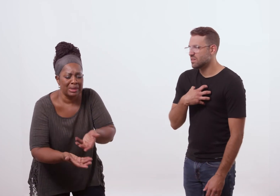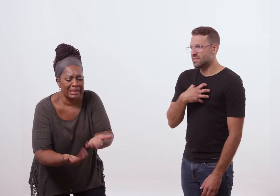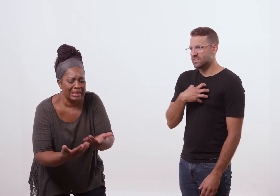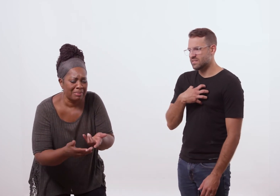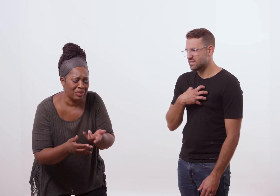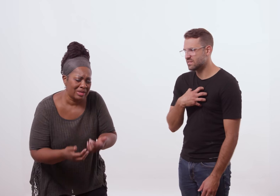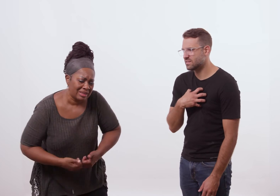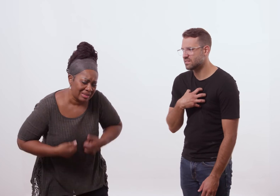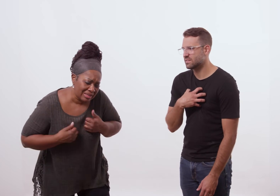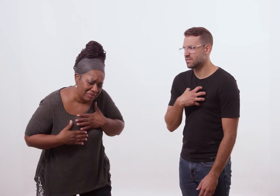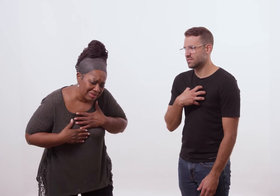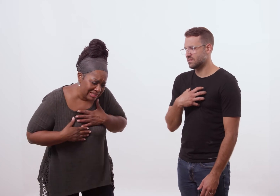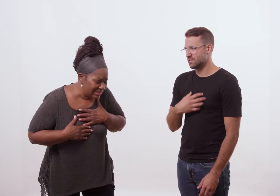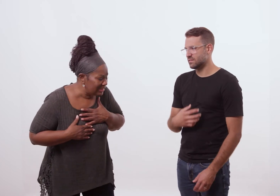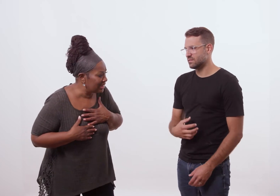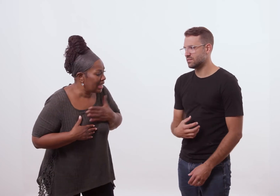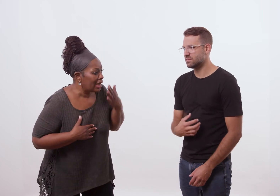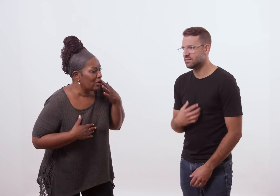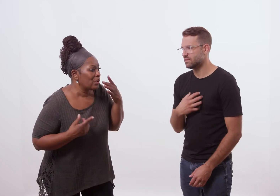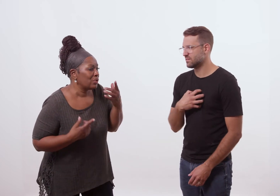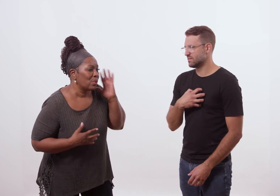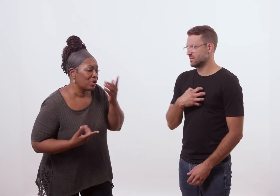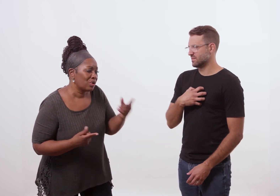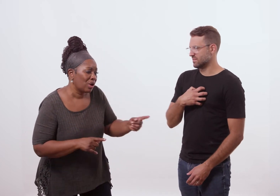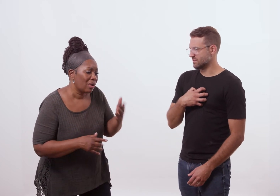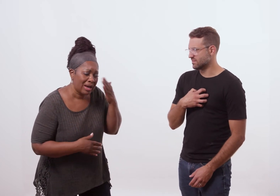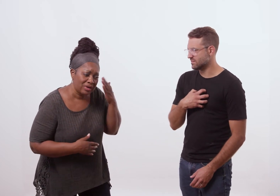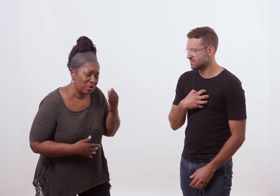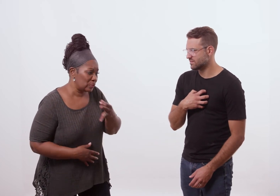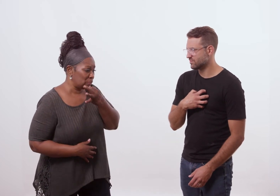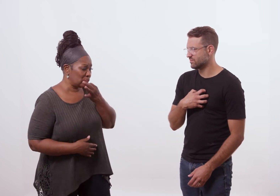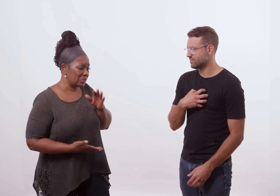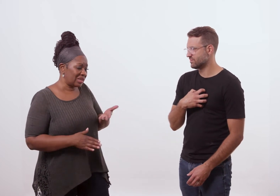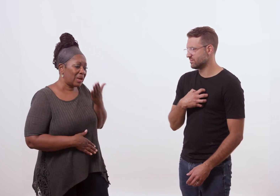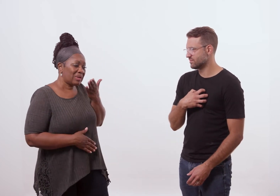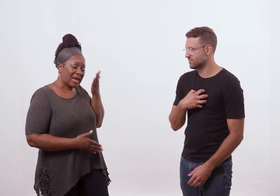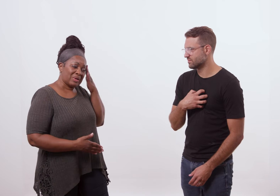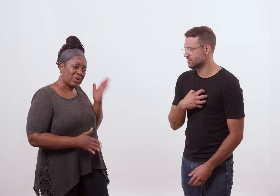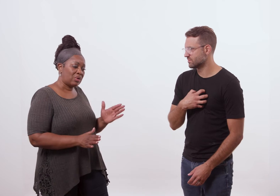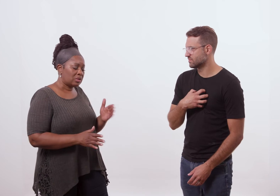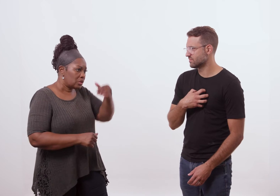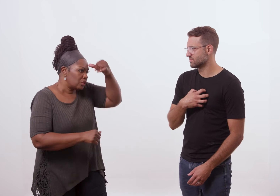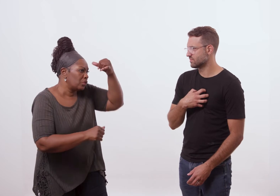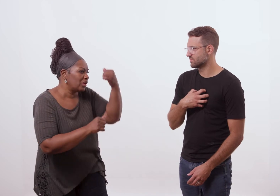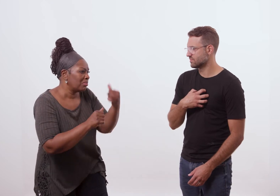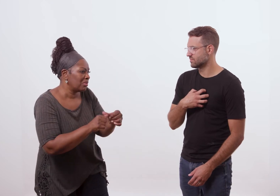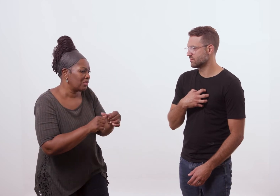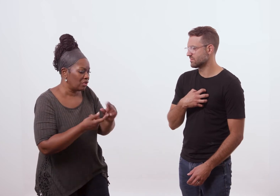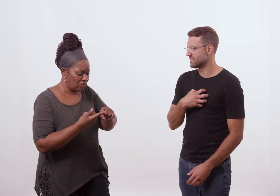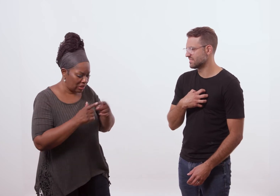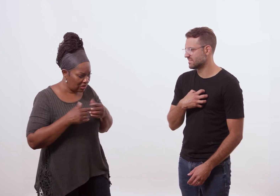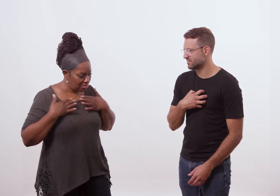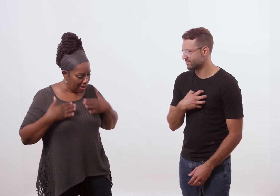while longer. I know where you are going. I know it may be soon. But do you remember, friend of my body